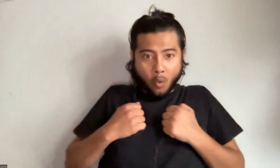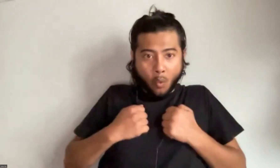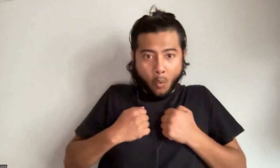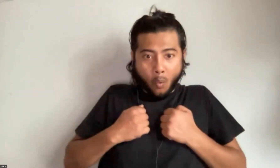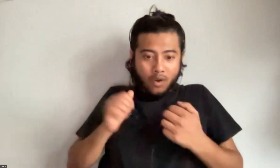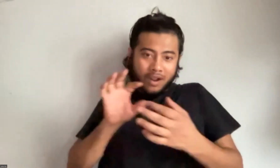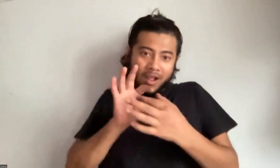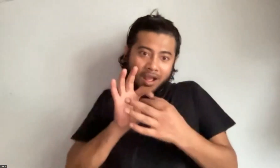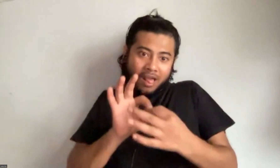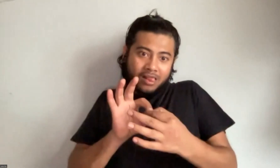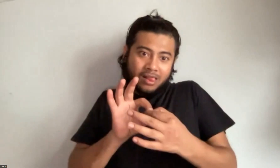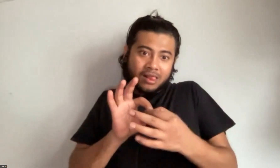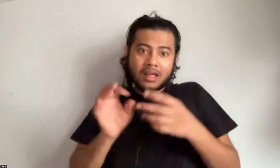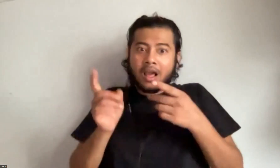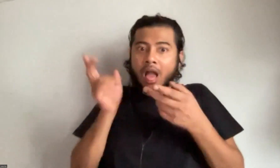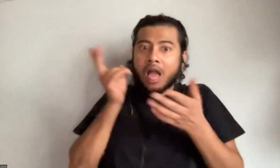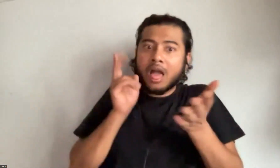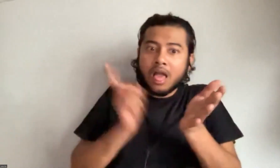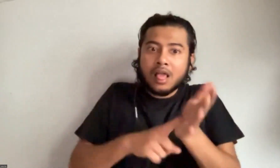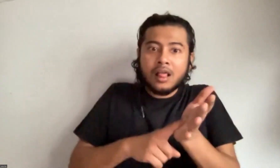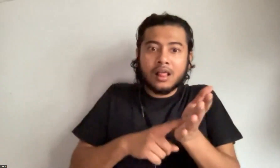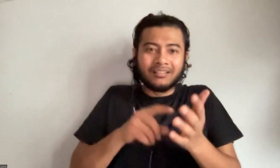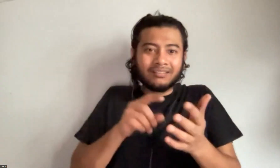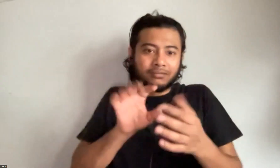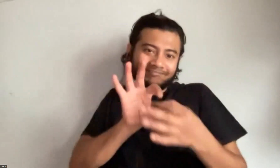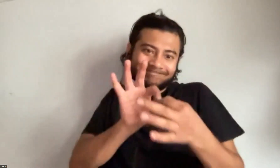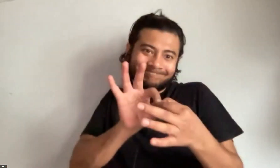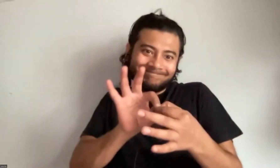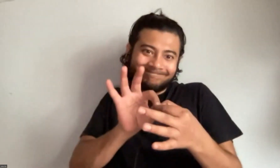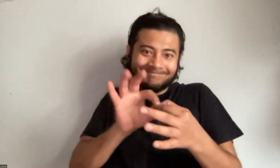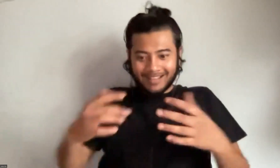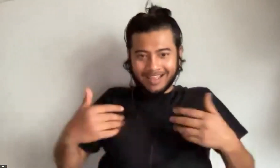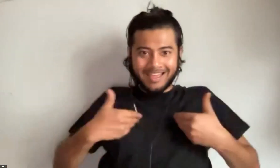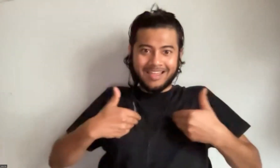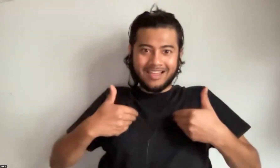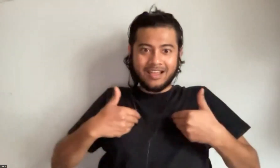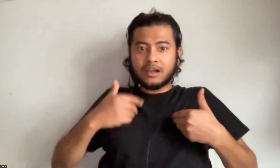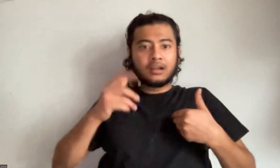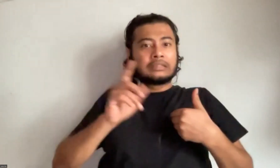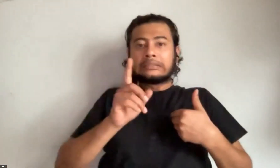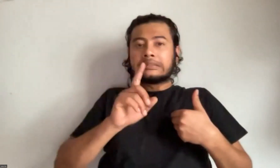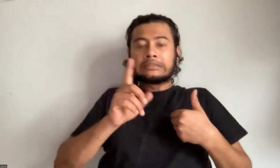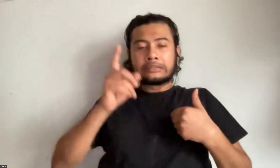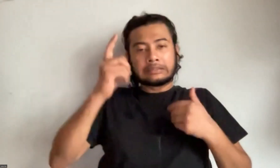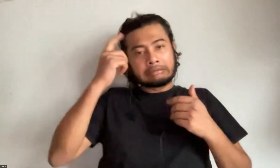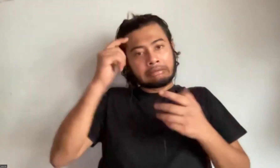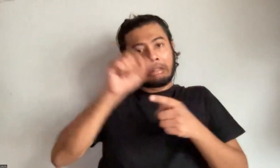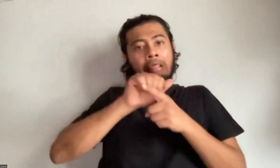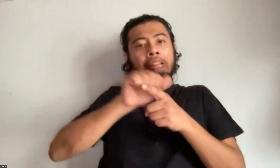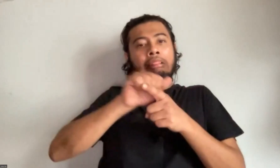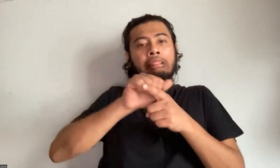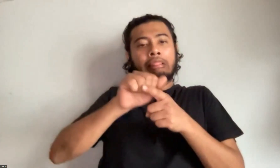don't become victim of this material world? We are living in this material world, but can we do something that we